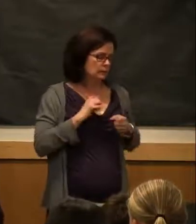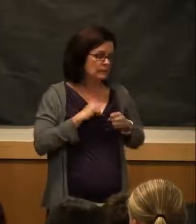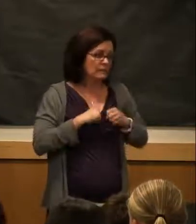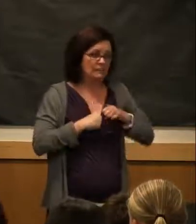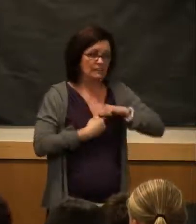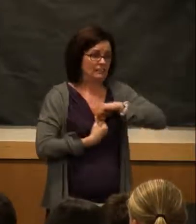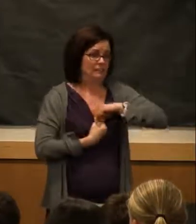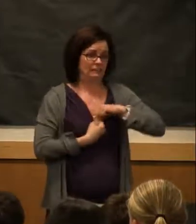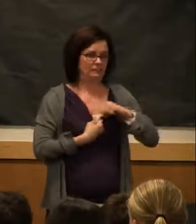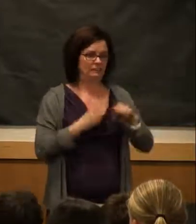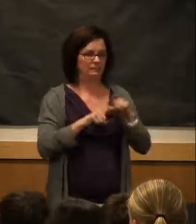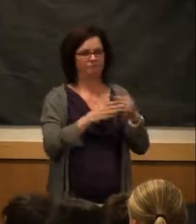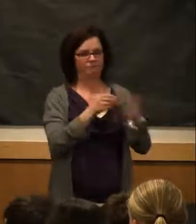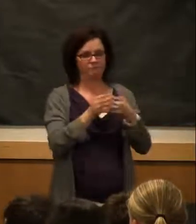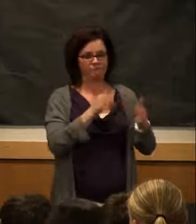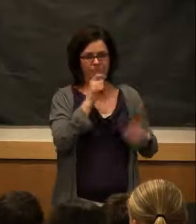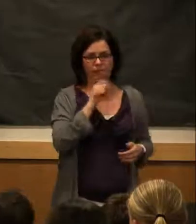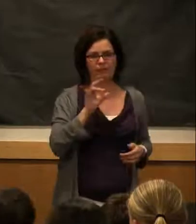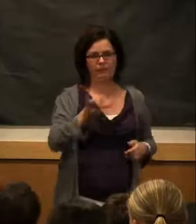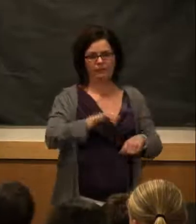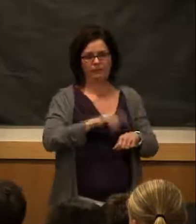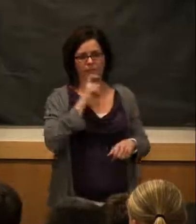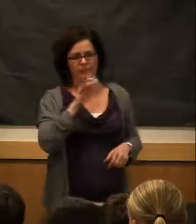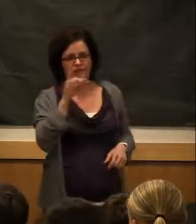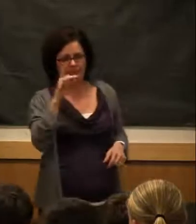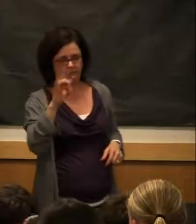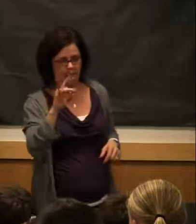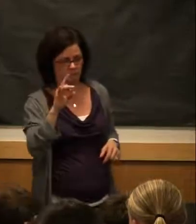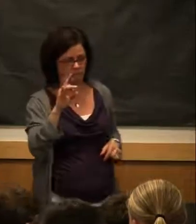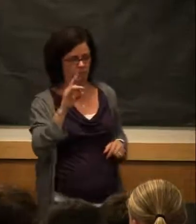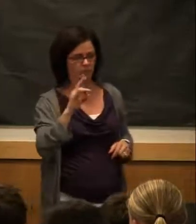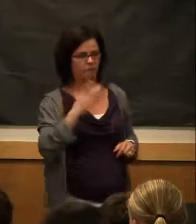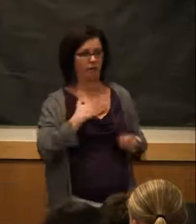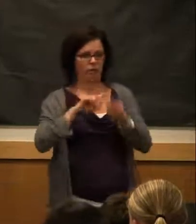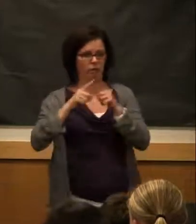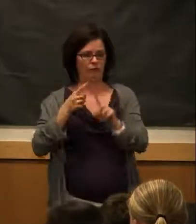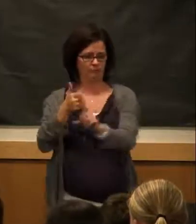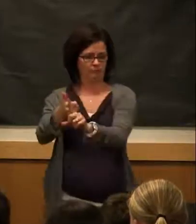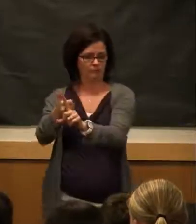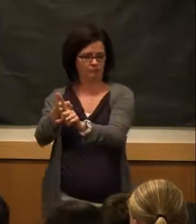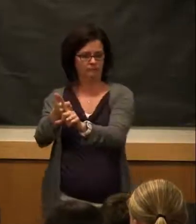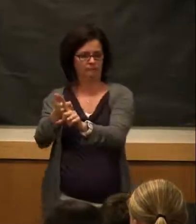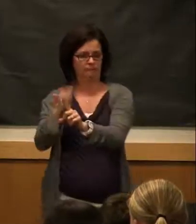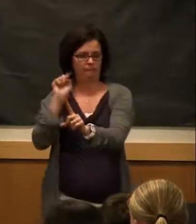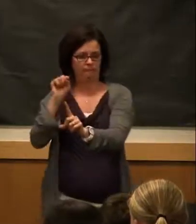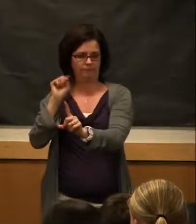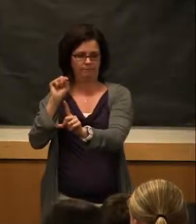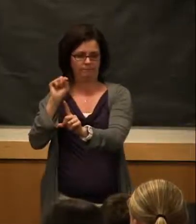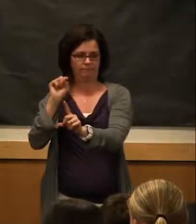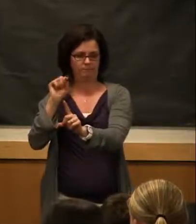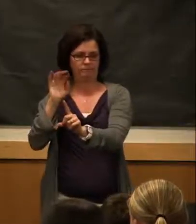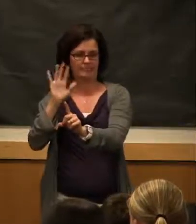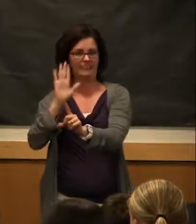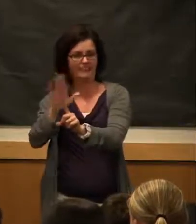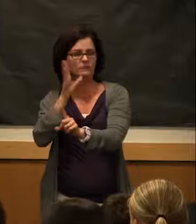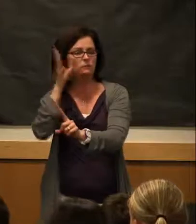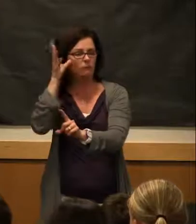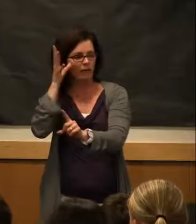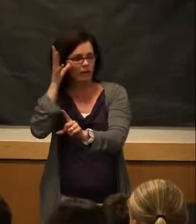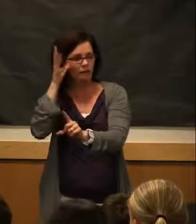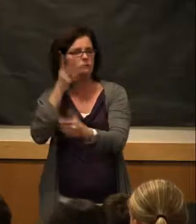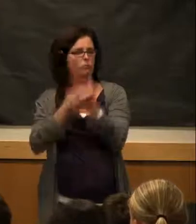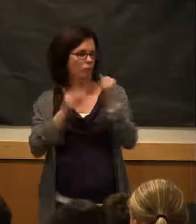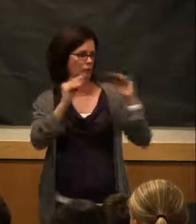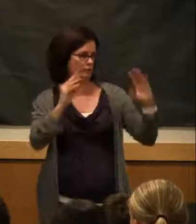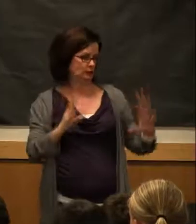But like I said, when I was 18, I had a friend that was, his parents were both